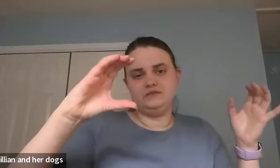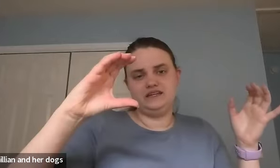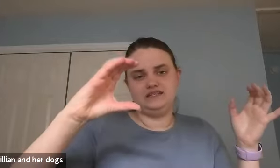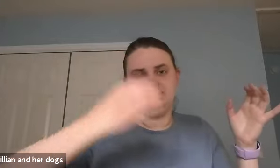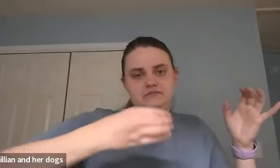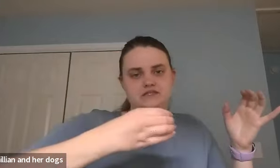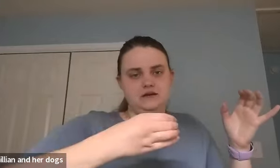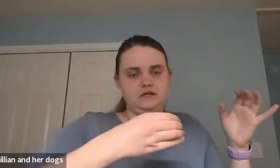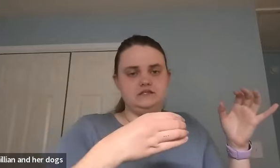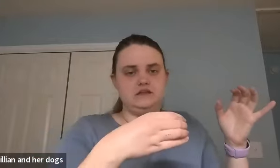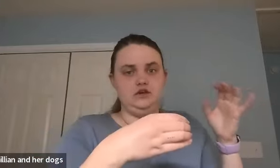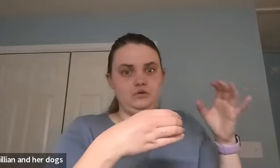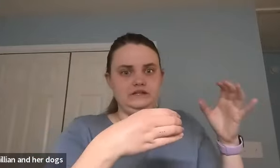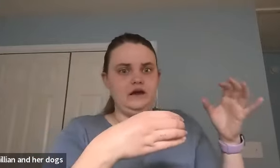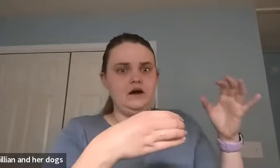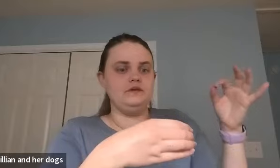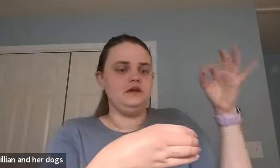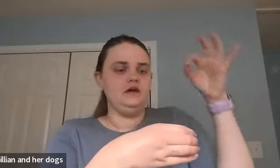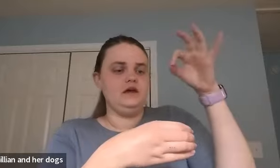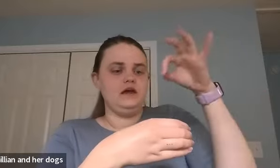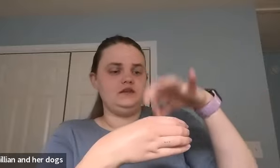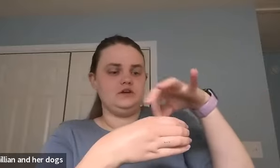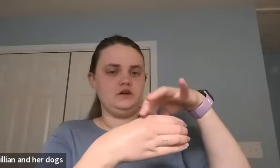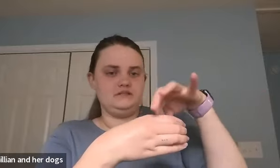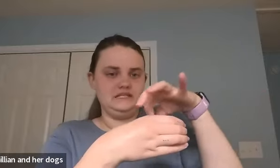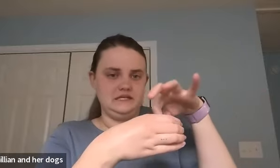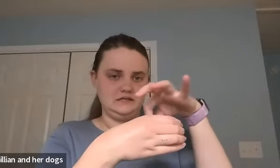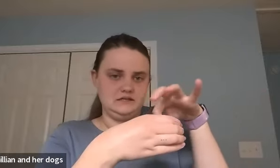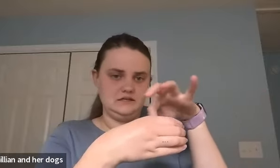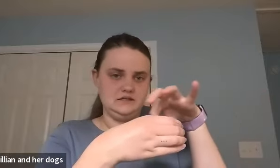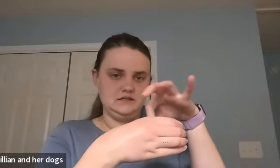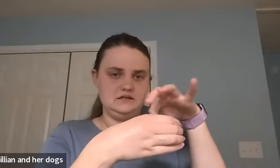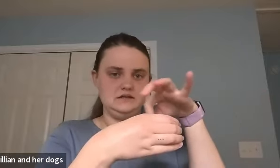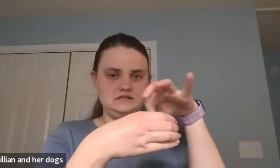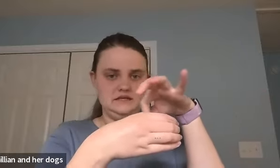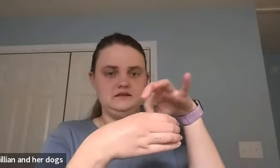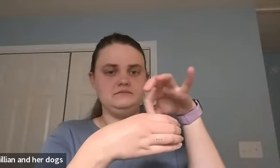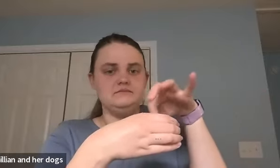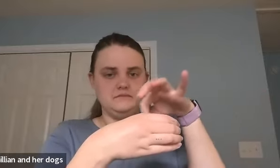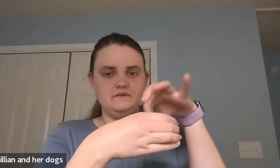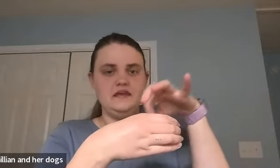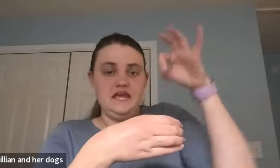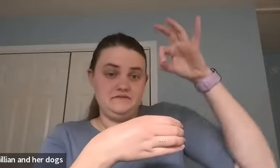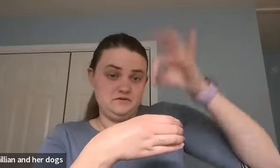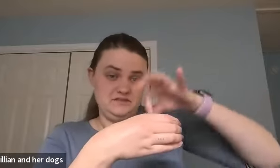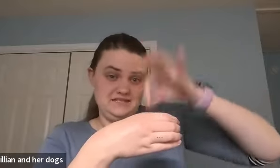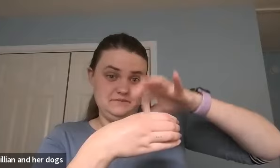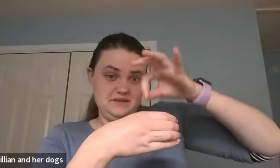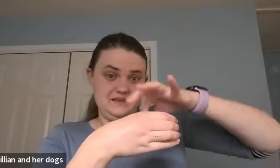almost like a C, but sideways, like you're holding a cup. And you're going to go T. T. If you dip it like